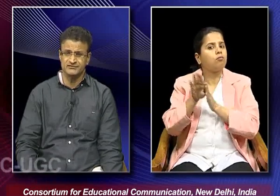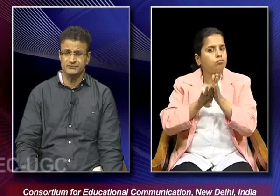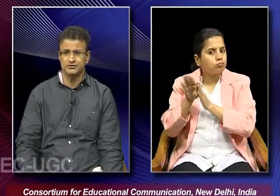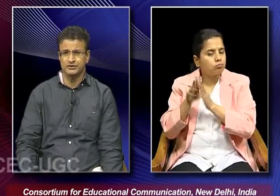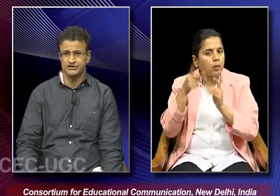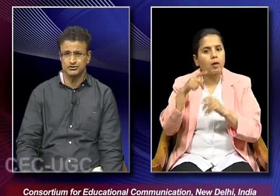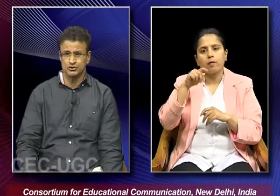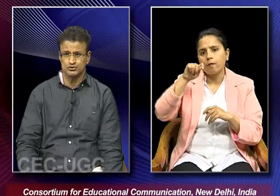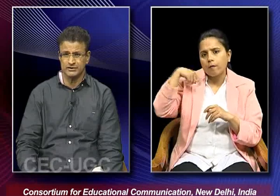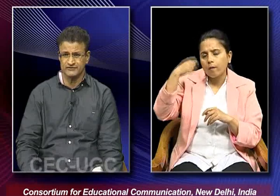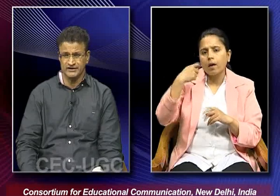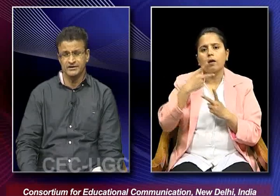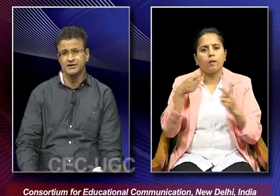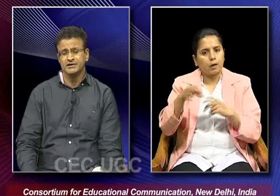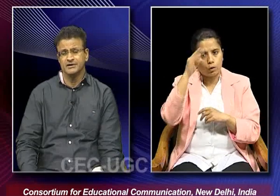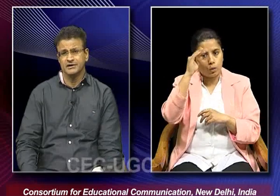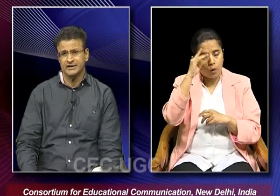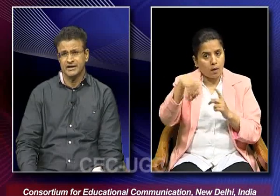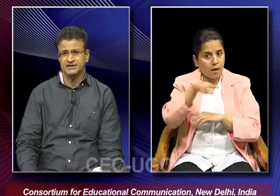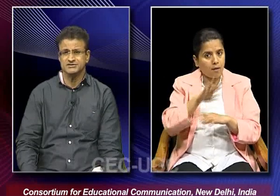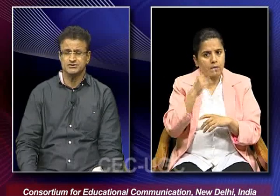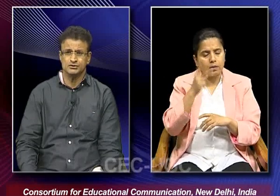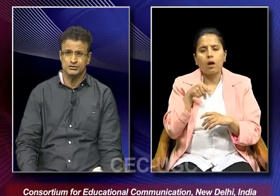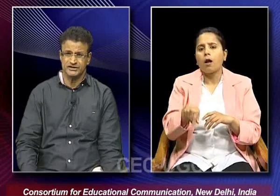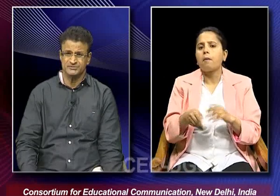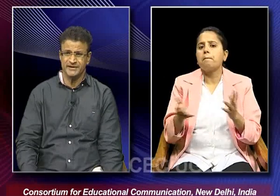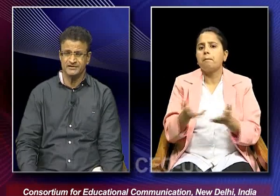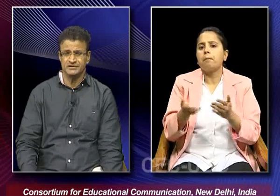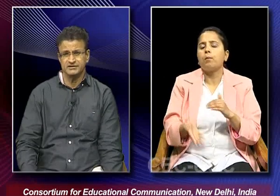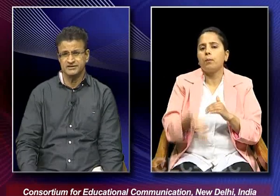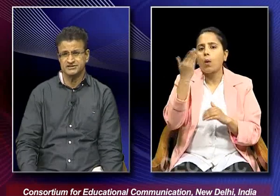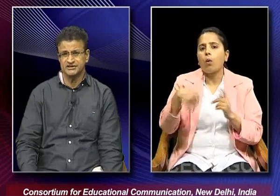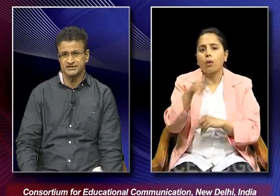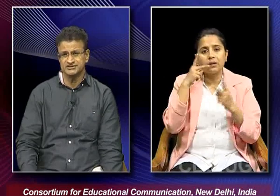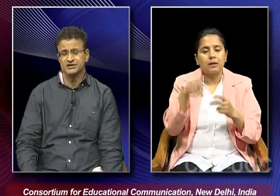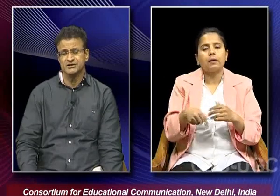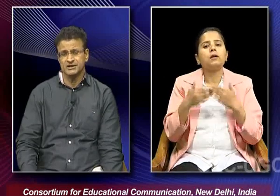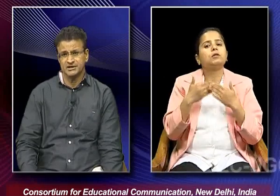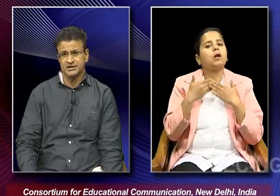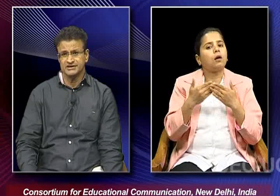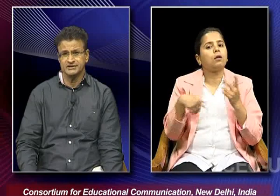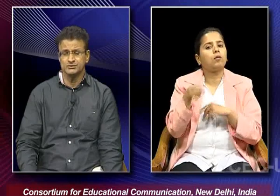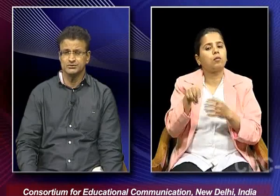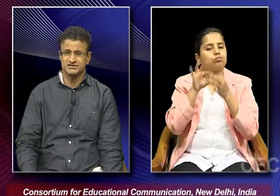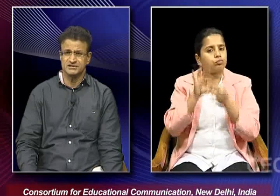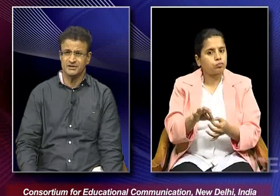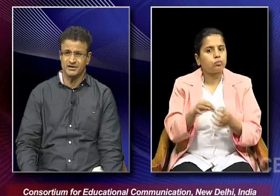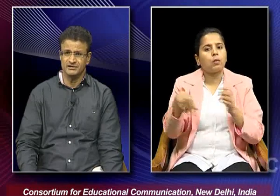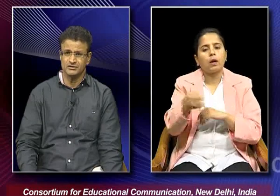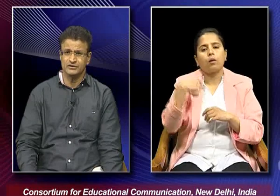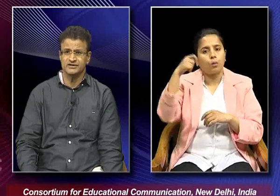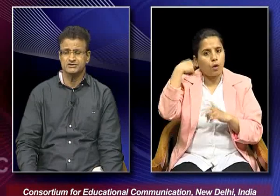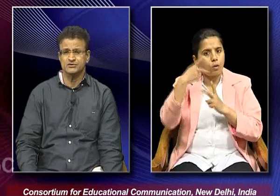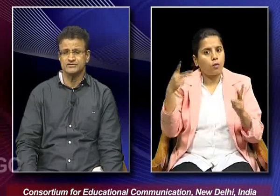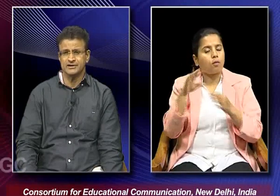the film theories also in a way enhance or expand the studies related to the cinema in